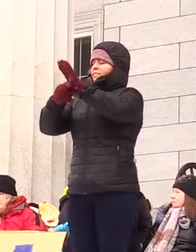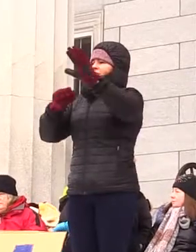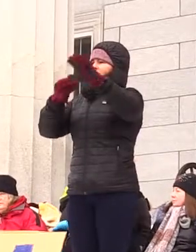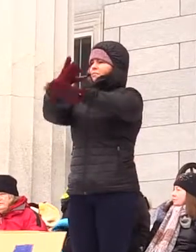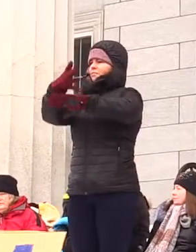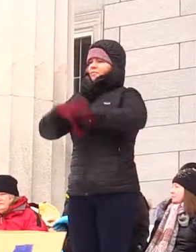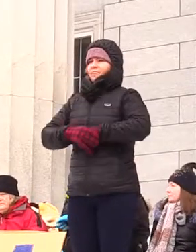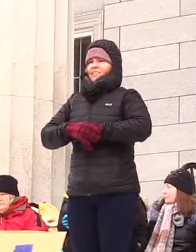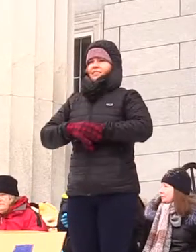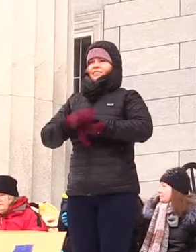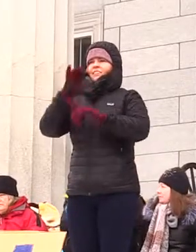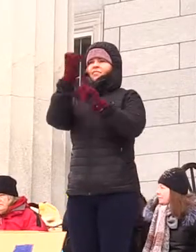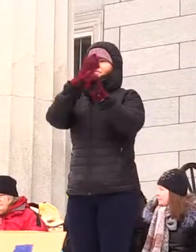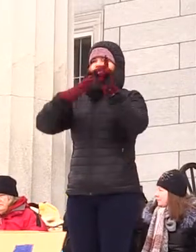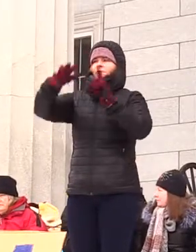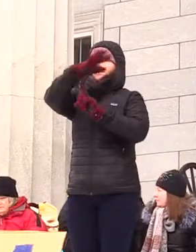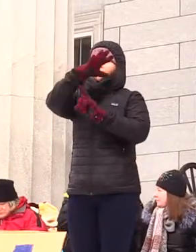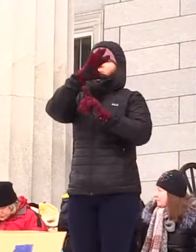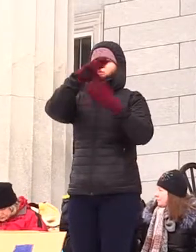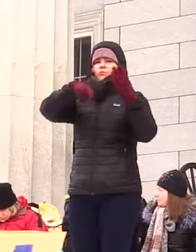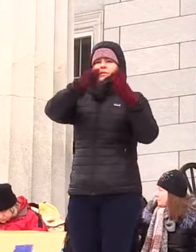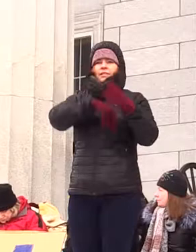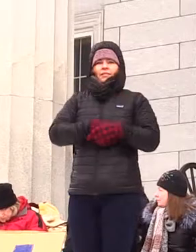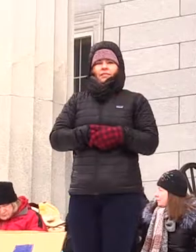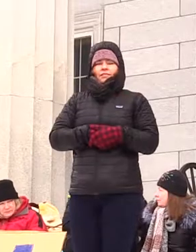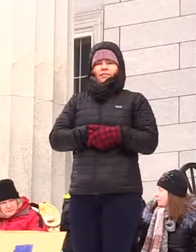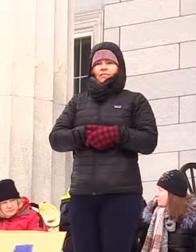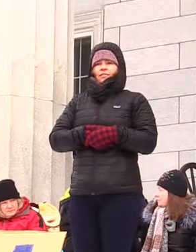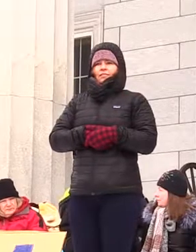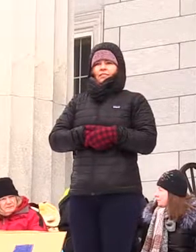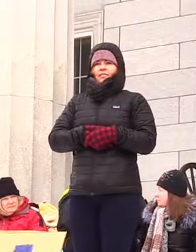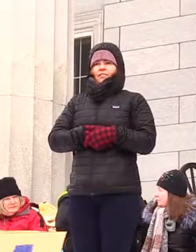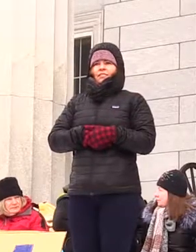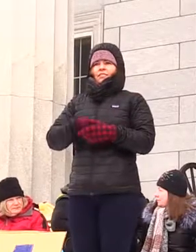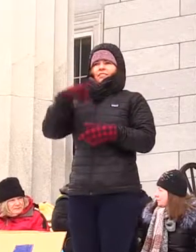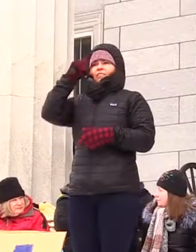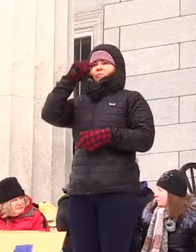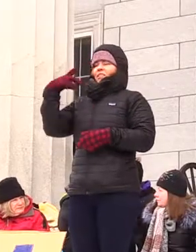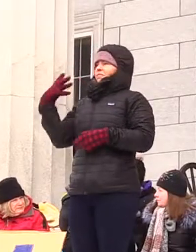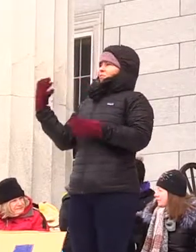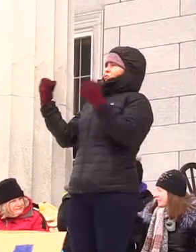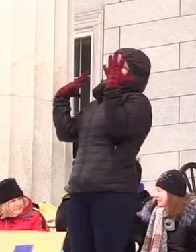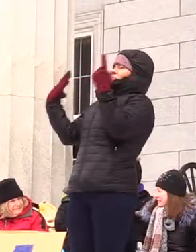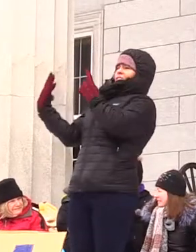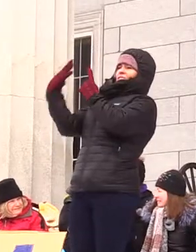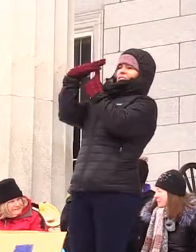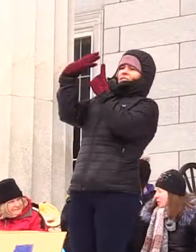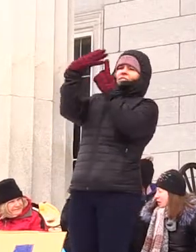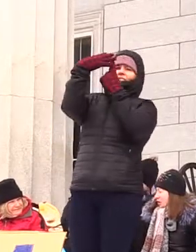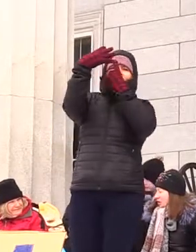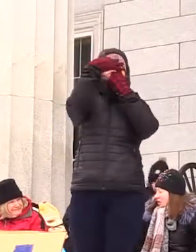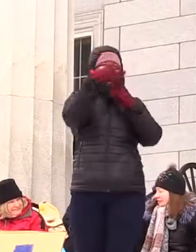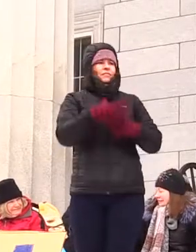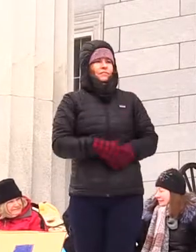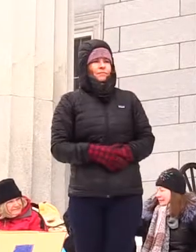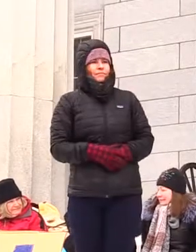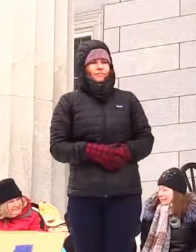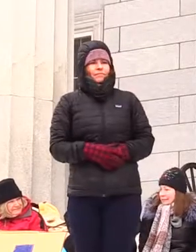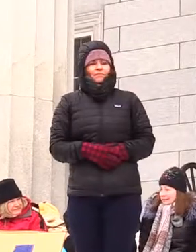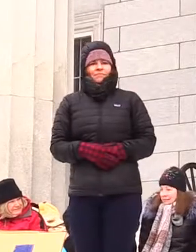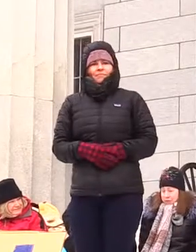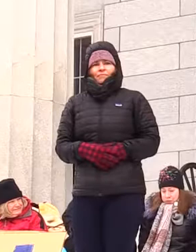of environmental racism because of the intersecting oppressions that we face related to gender.